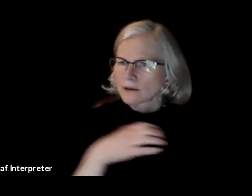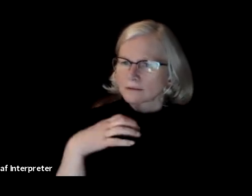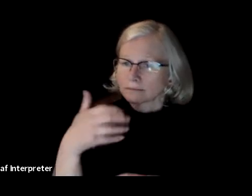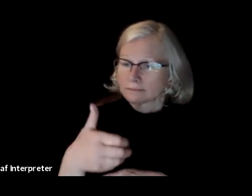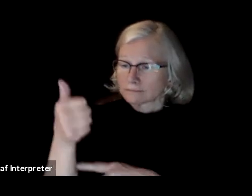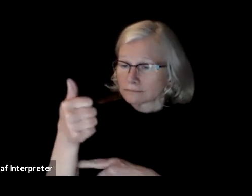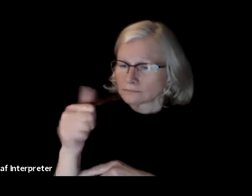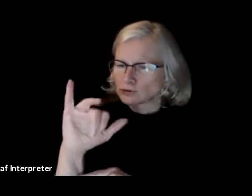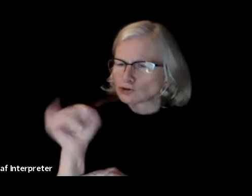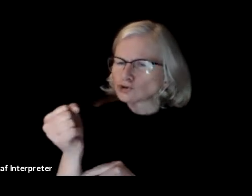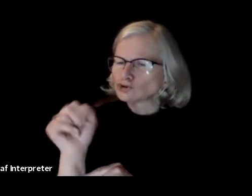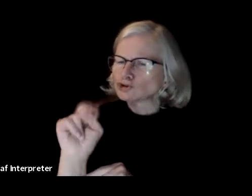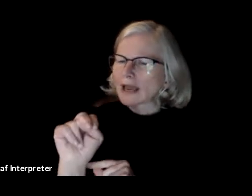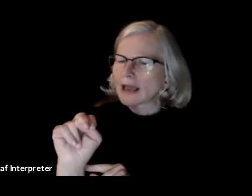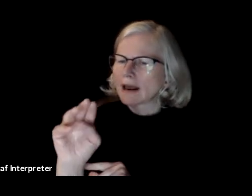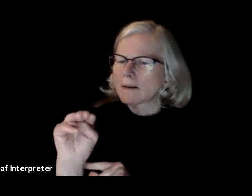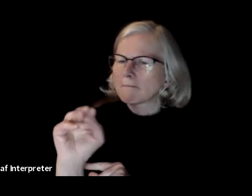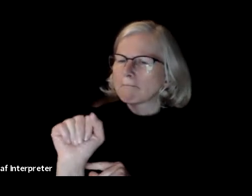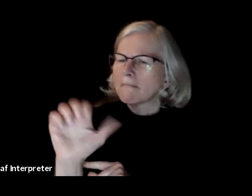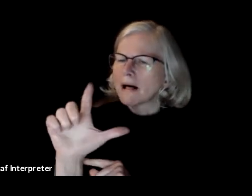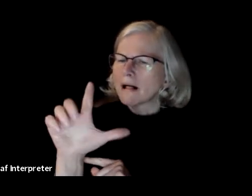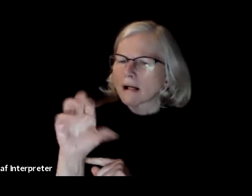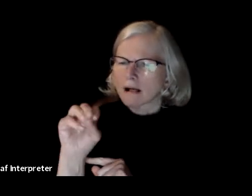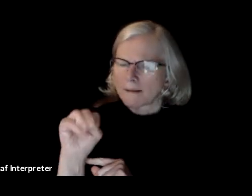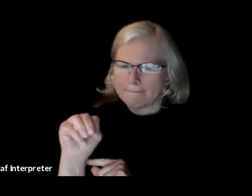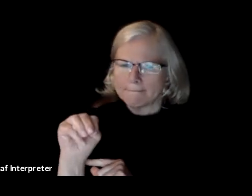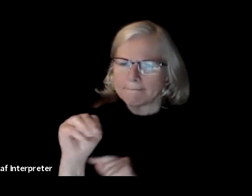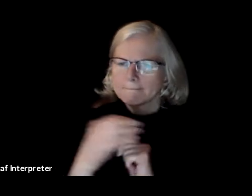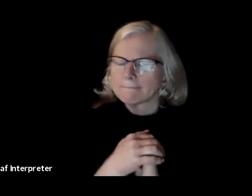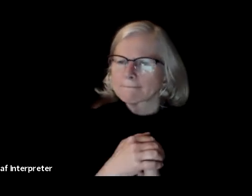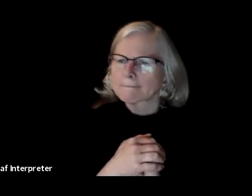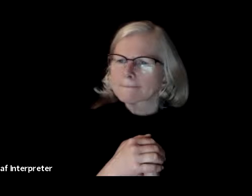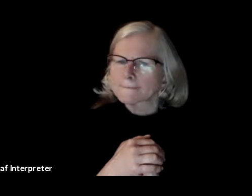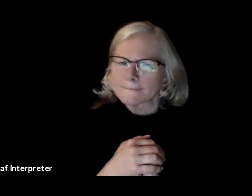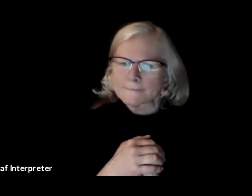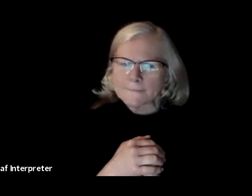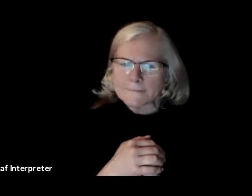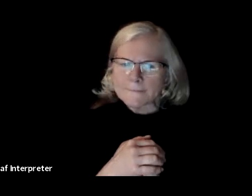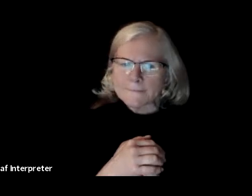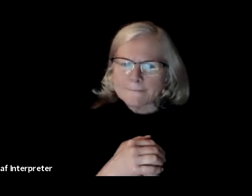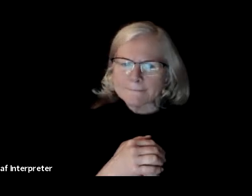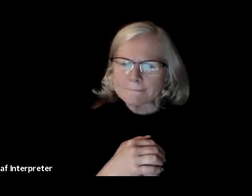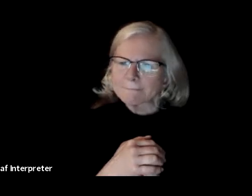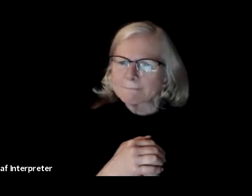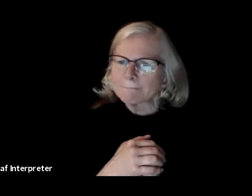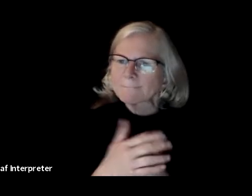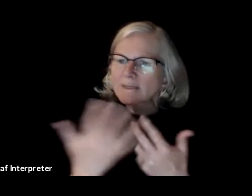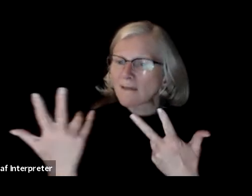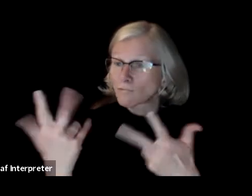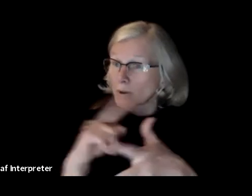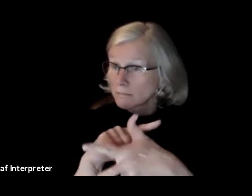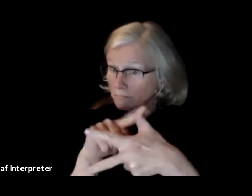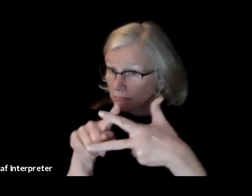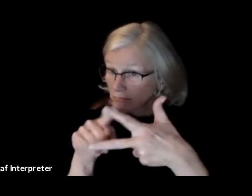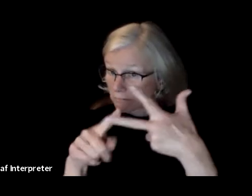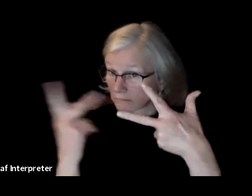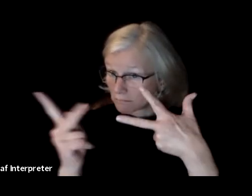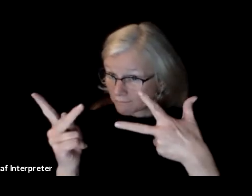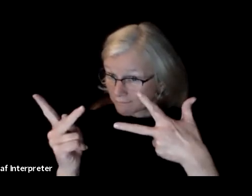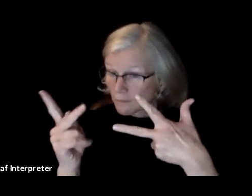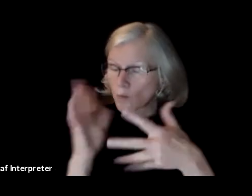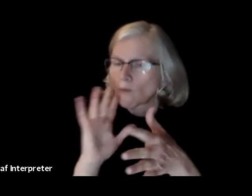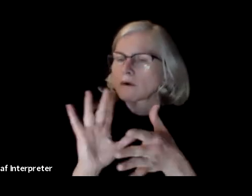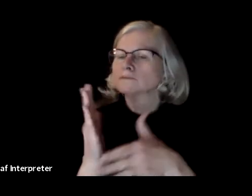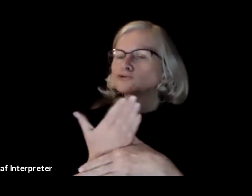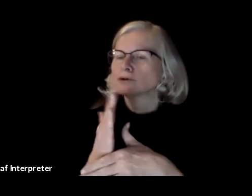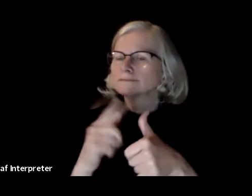of Health Facility Complaints Director Lindsay Kruger. We also have 3 guests joining us on the call today to share comments. They include Gail Cavangold, President